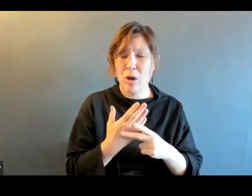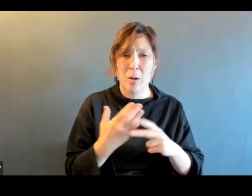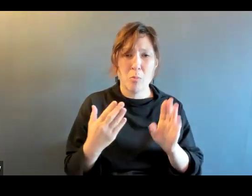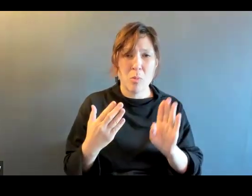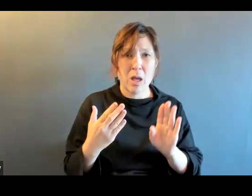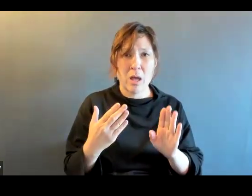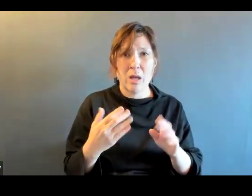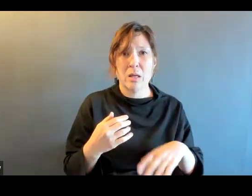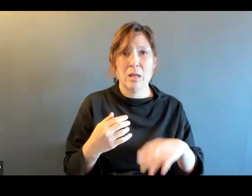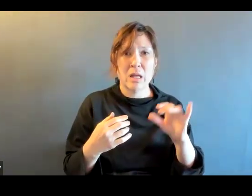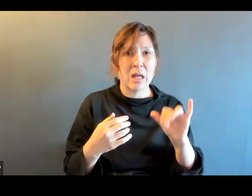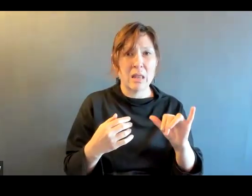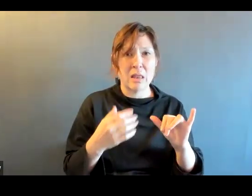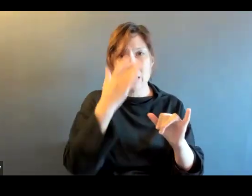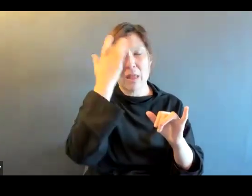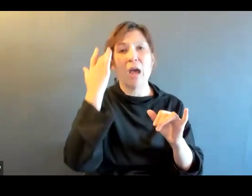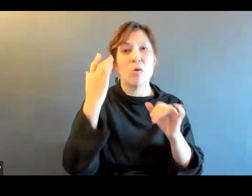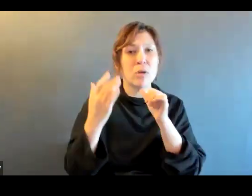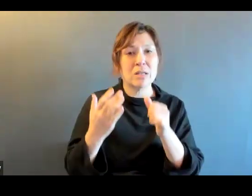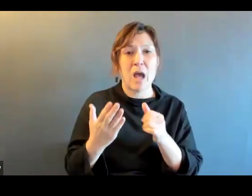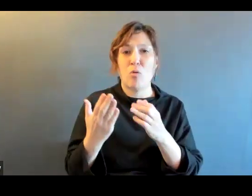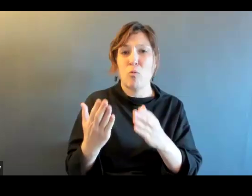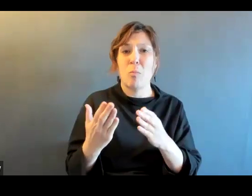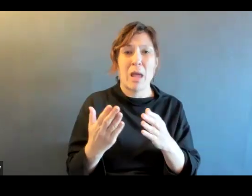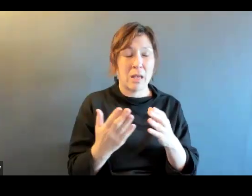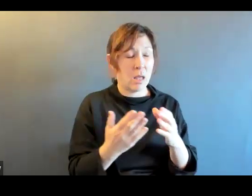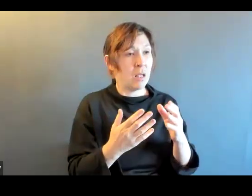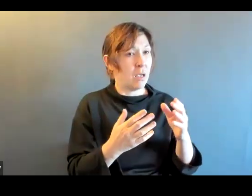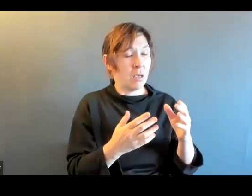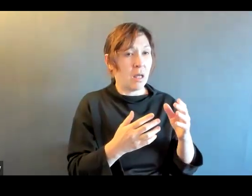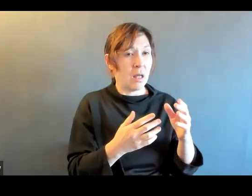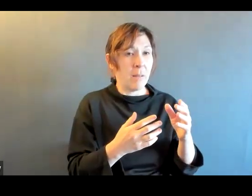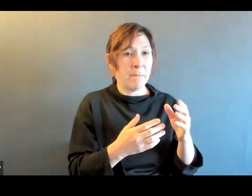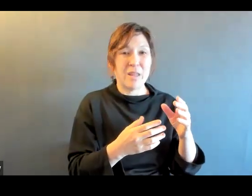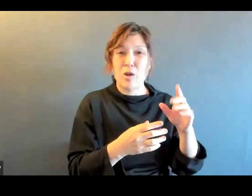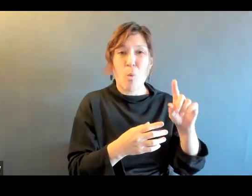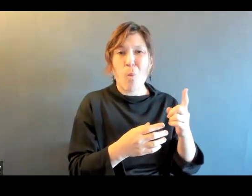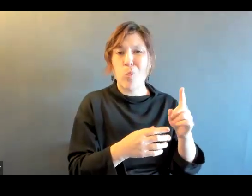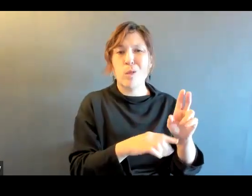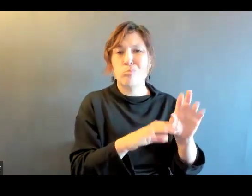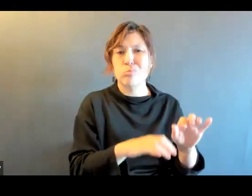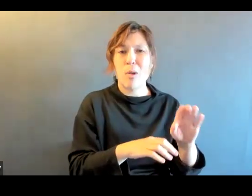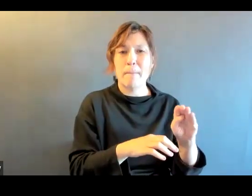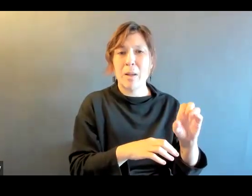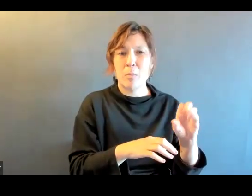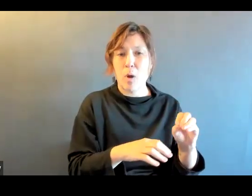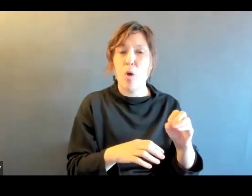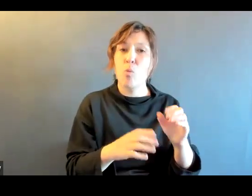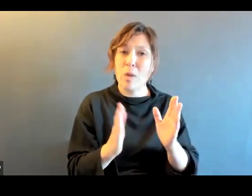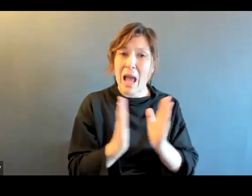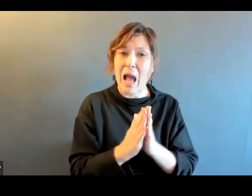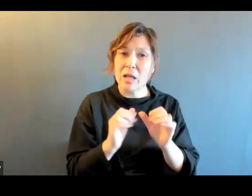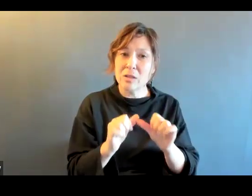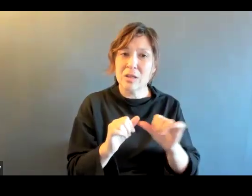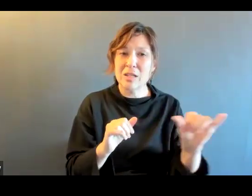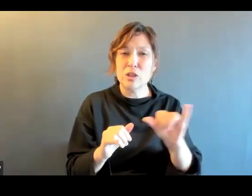memo posted just before this meeting. Our ask is not unprecedented. The city's first Spanish dual language program, the Hernandez, had